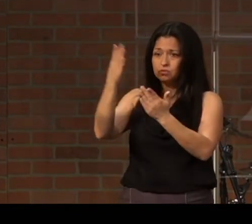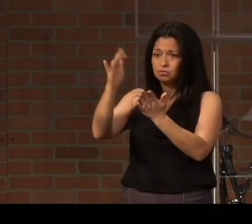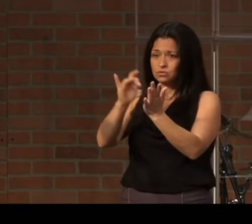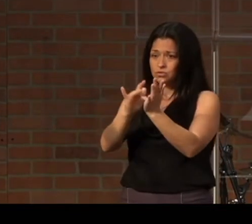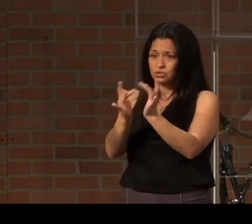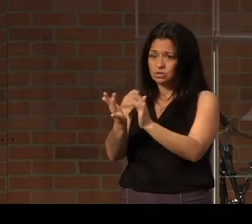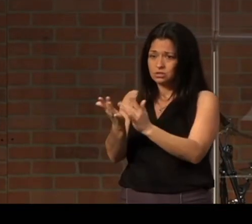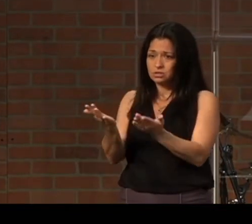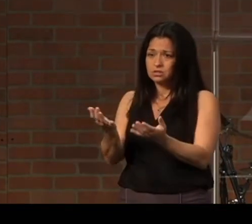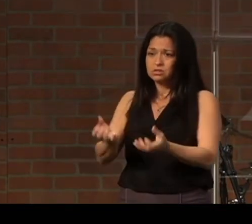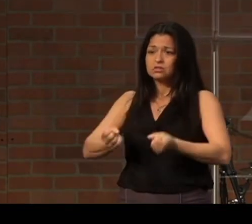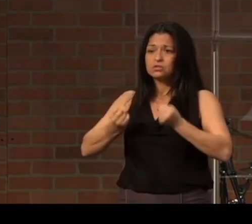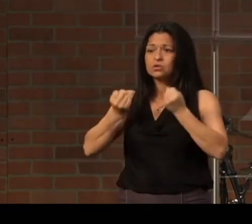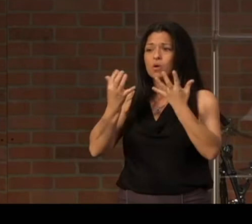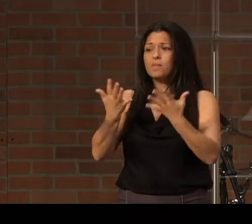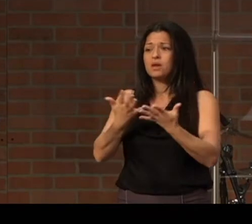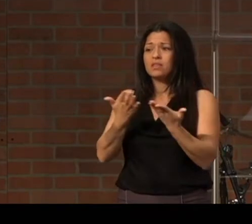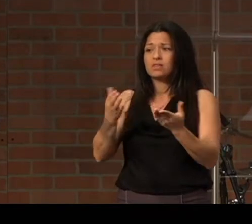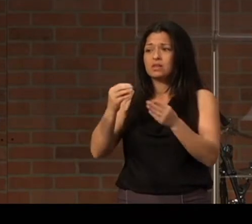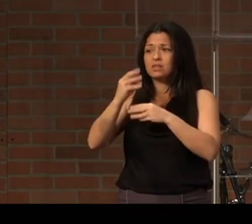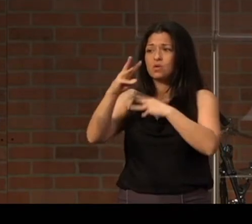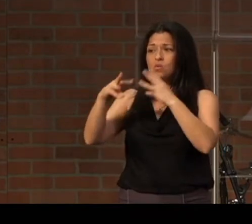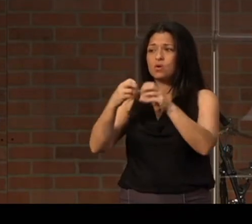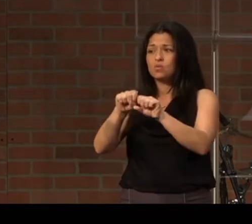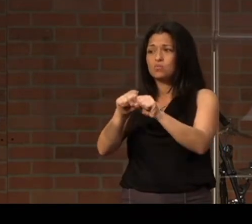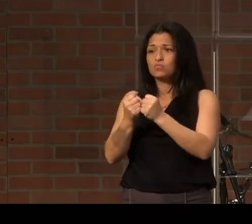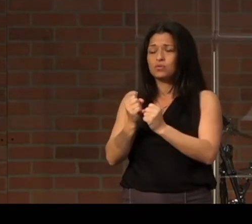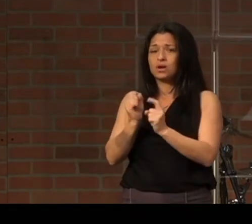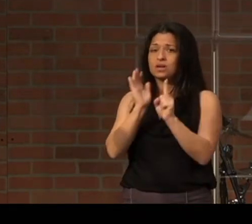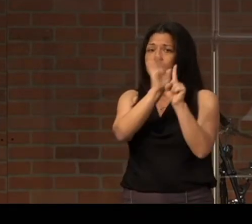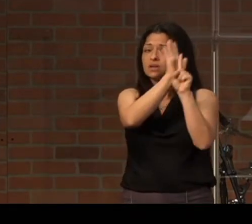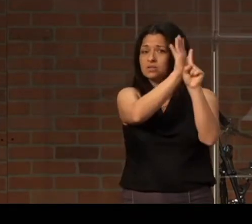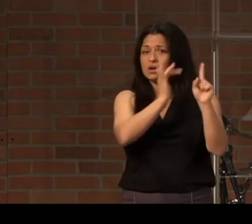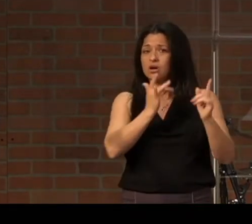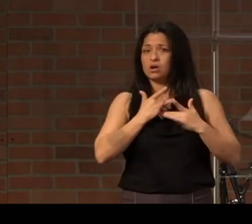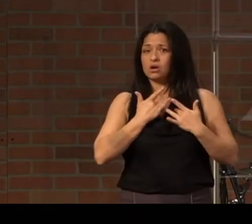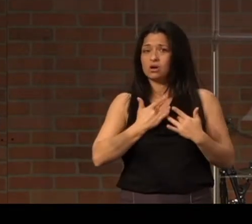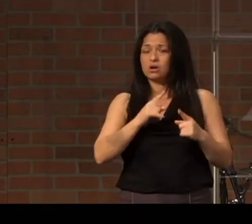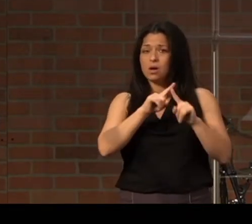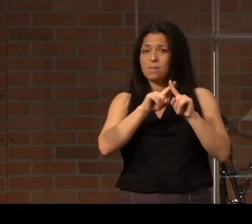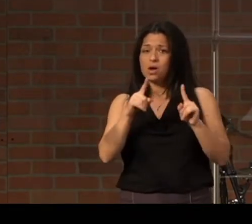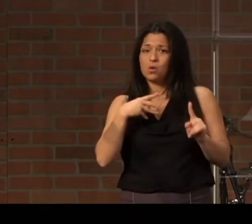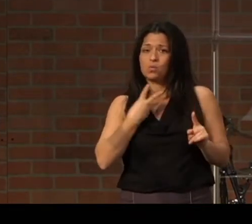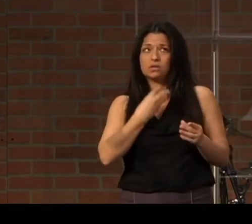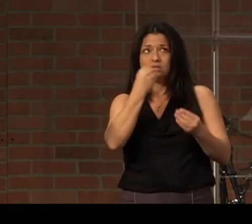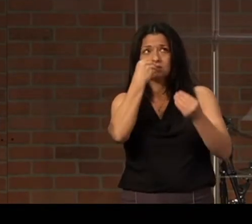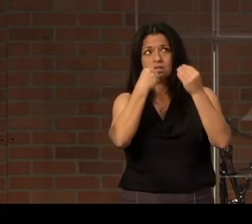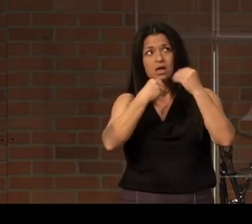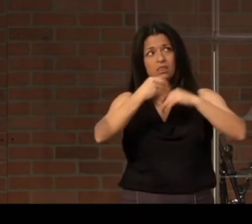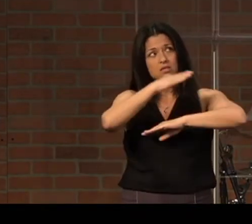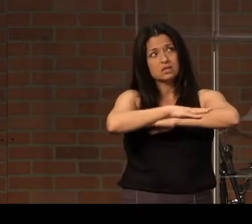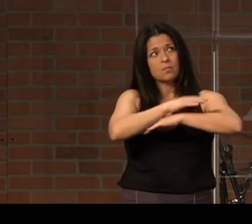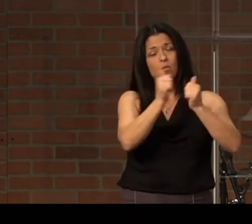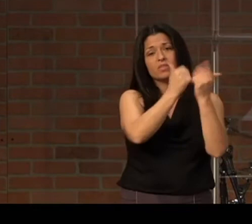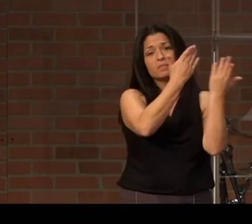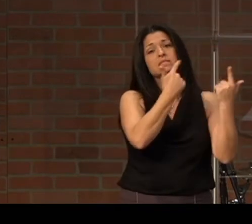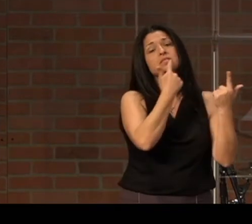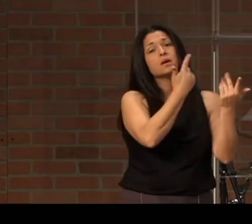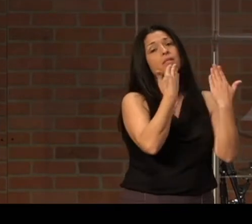So many things in the world break his heart. But we dine at the table with him and say, thank you.